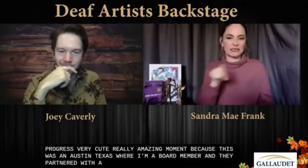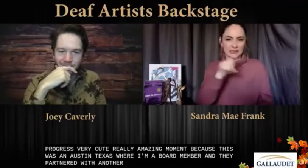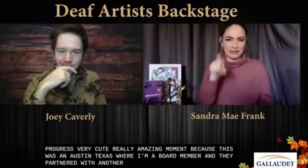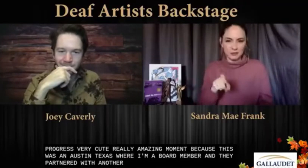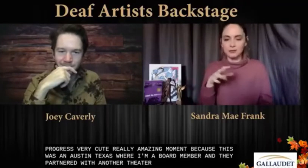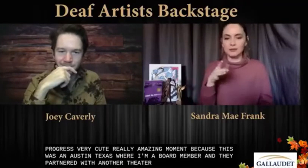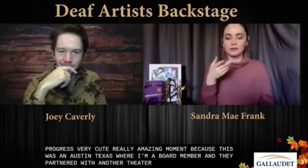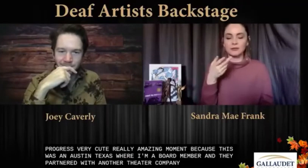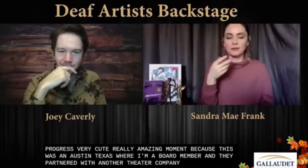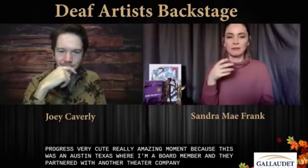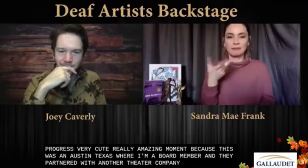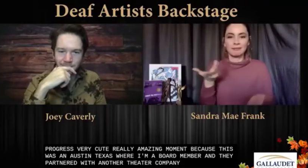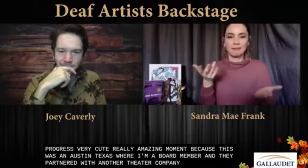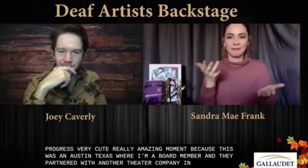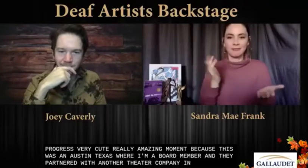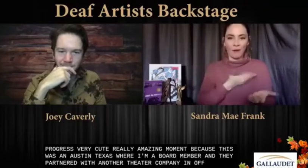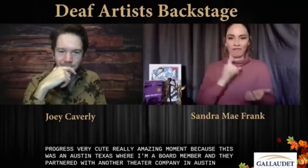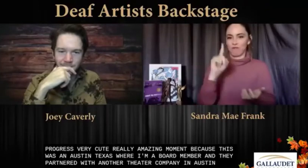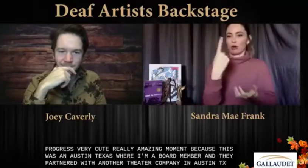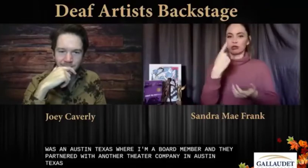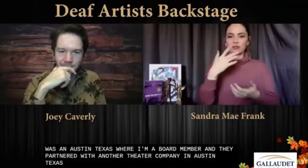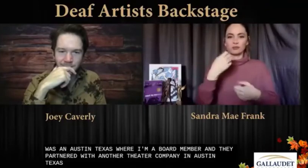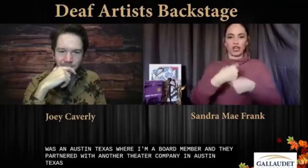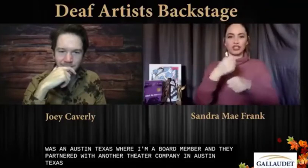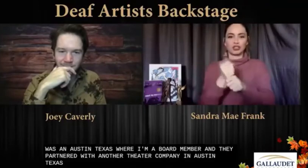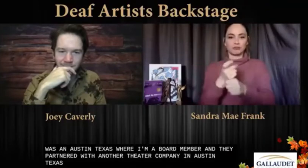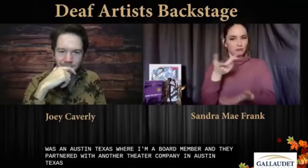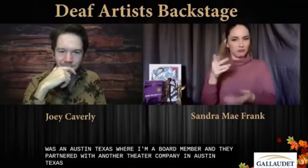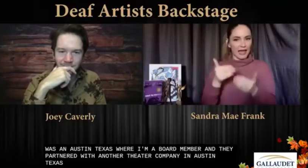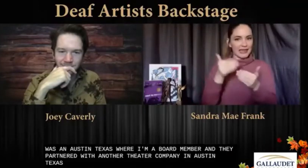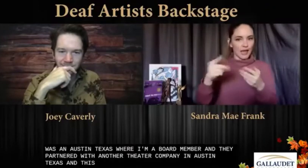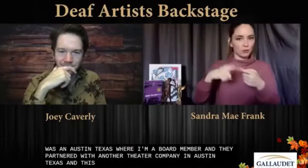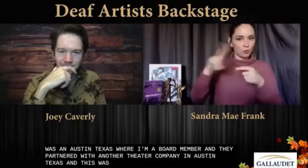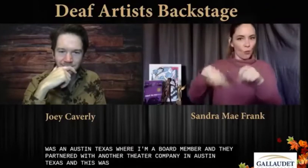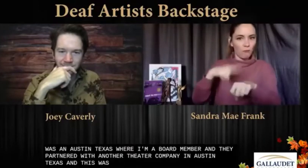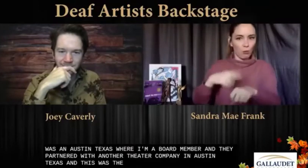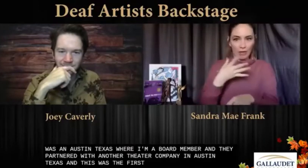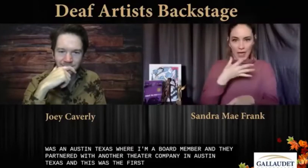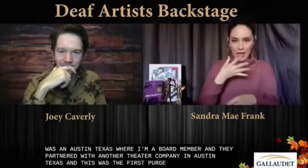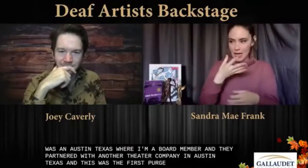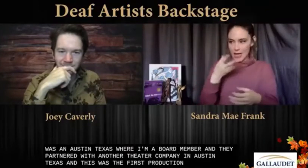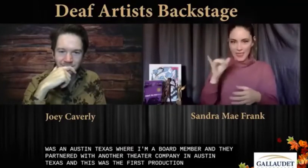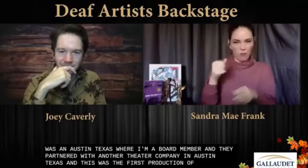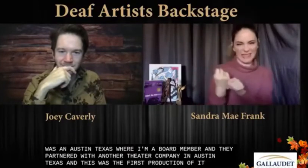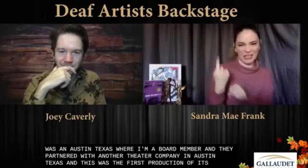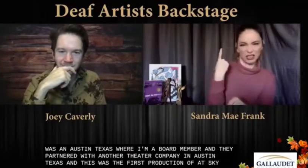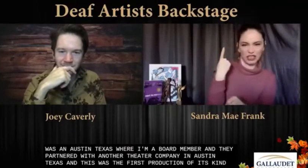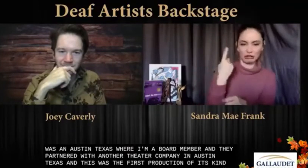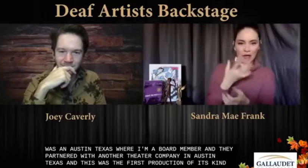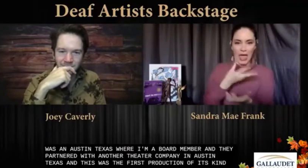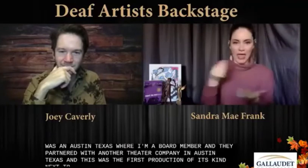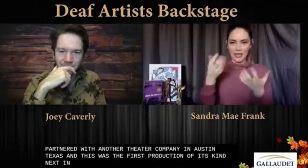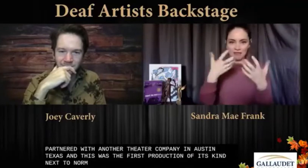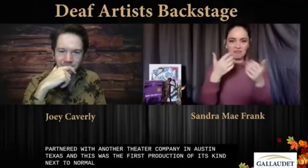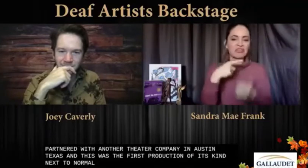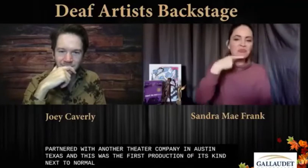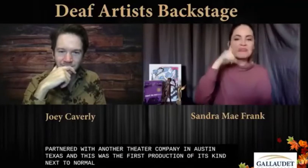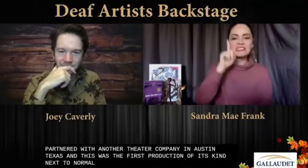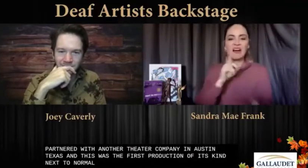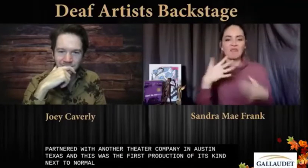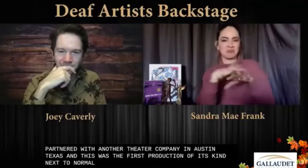another theater company in Austin Texas and this was the first production of its kind next to normal